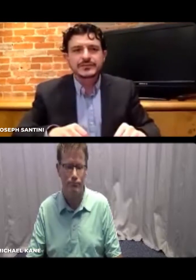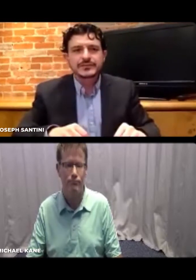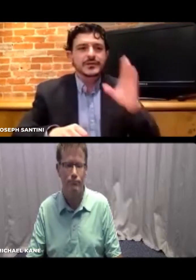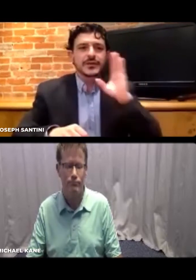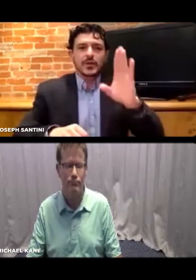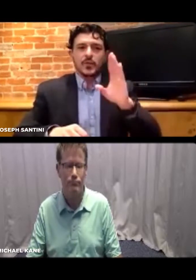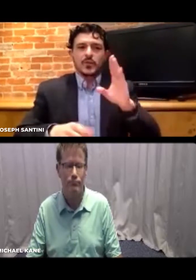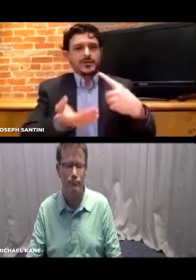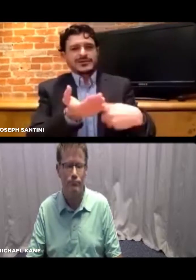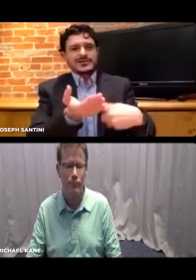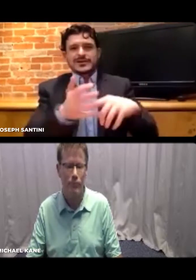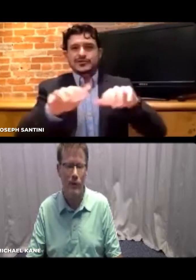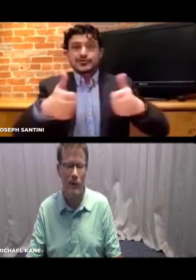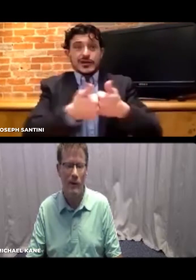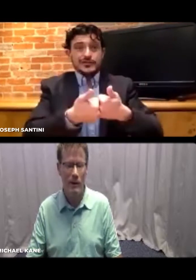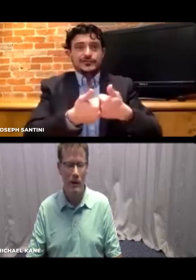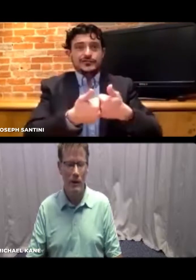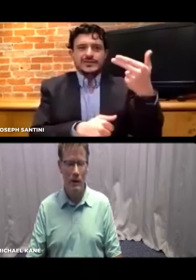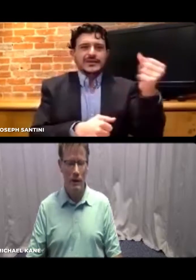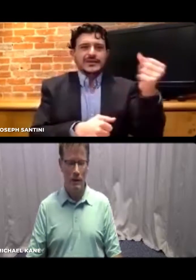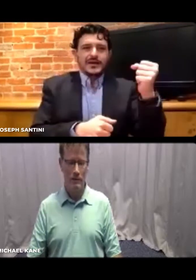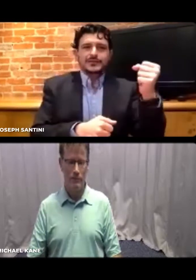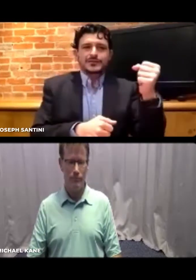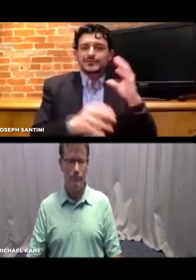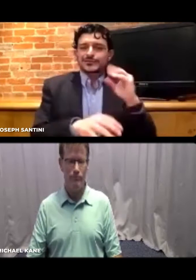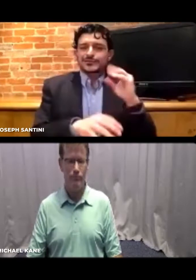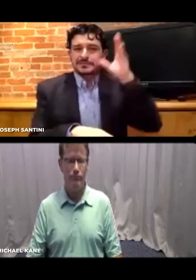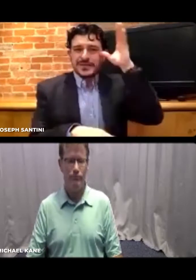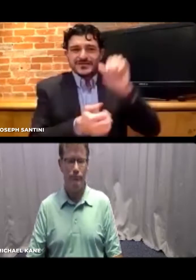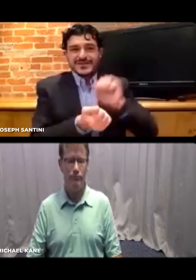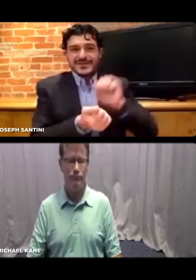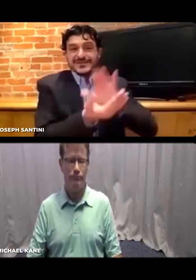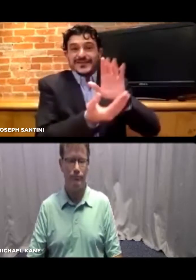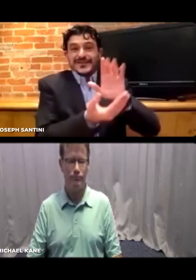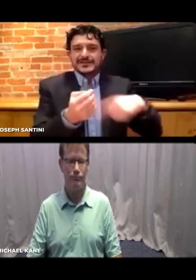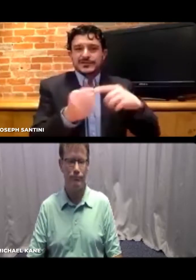youth. And it can be challenging for parents of